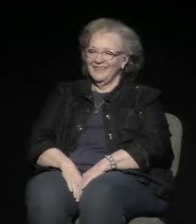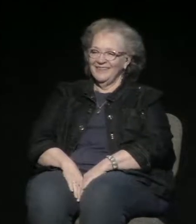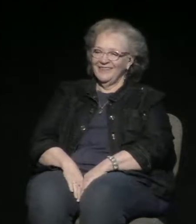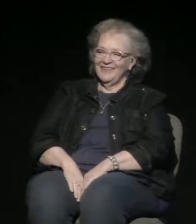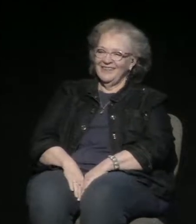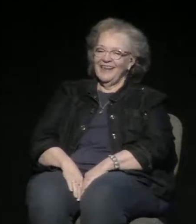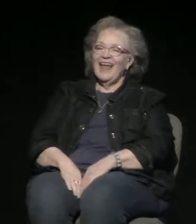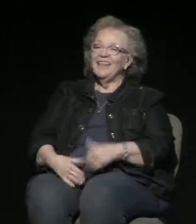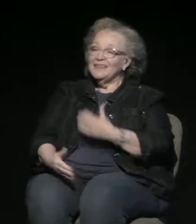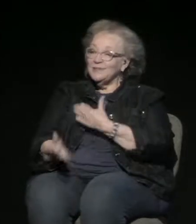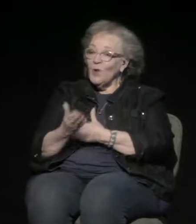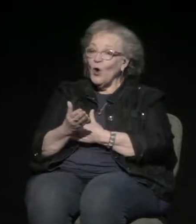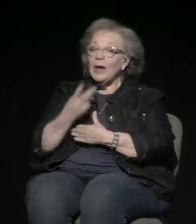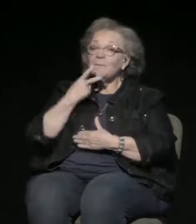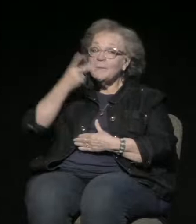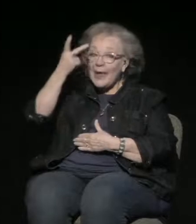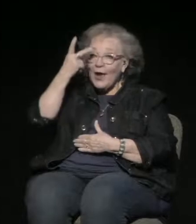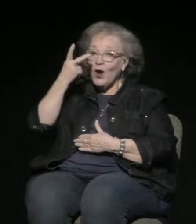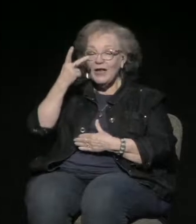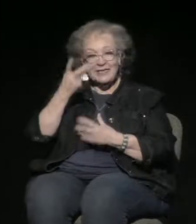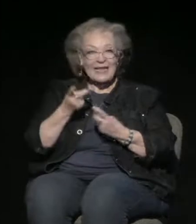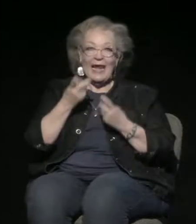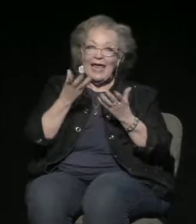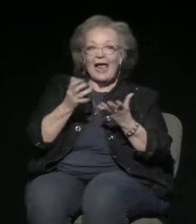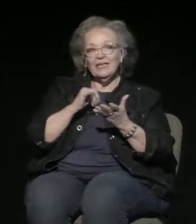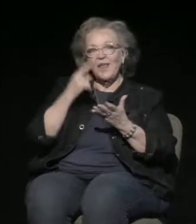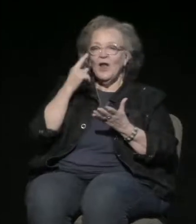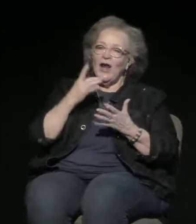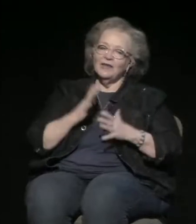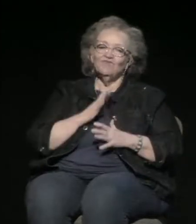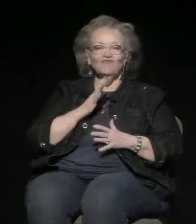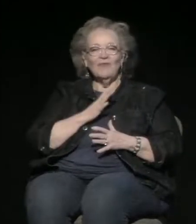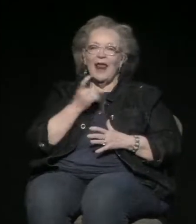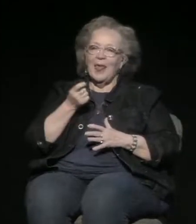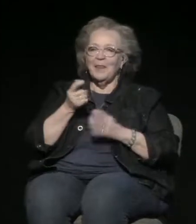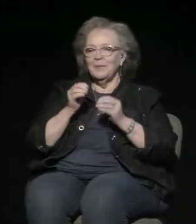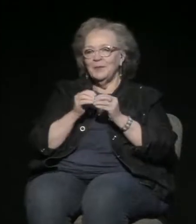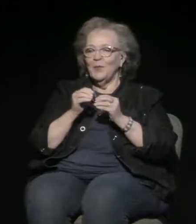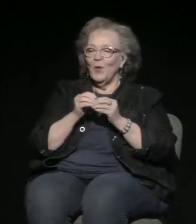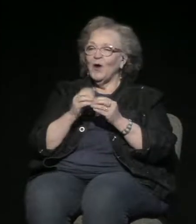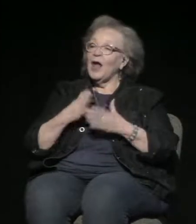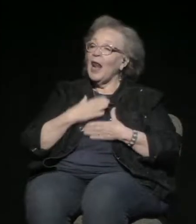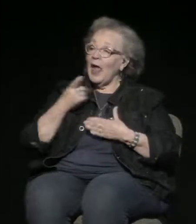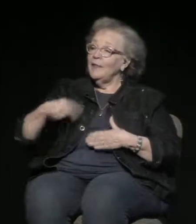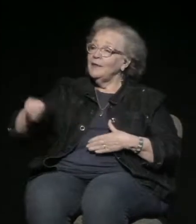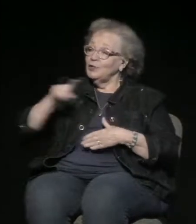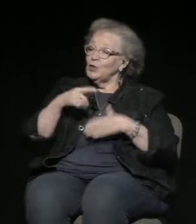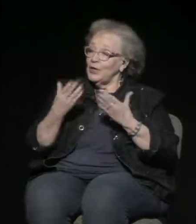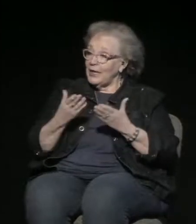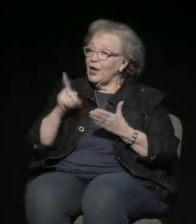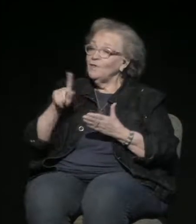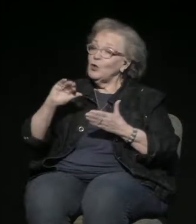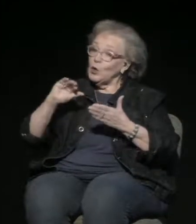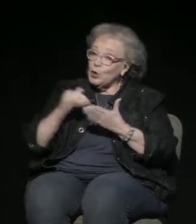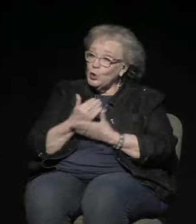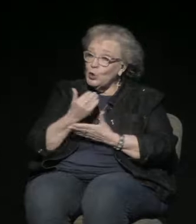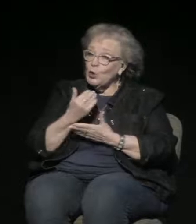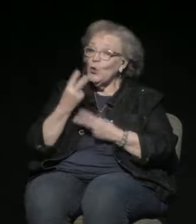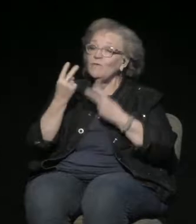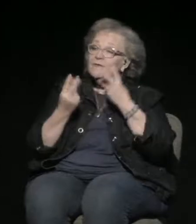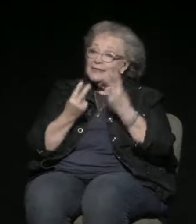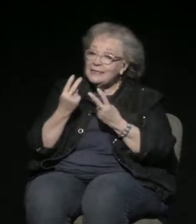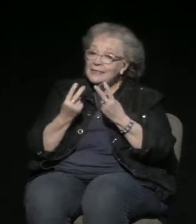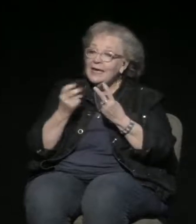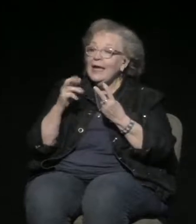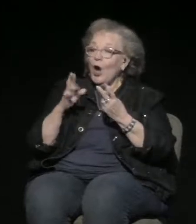you're here this morning We have parent-child dedication So I thought I'd dress up a little bit more But we are glad you're here this morning If you are new or you're visiting